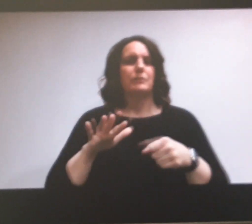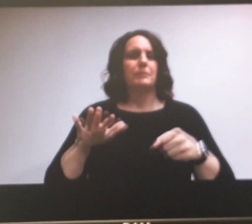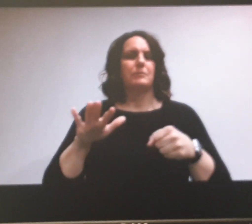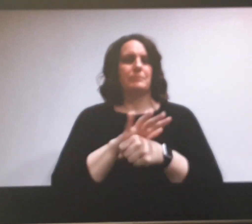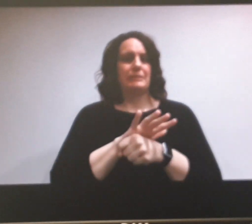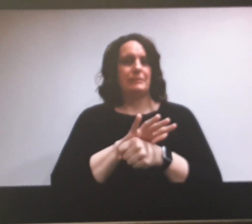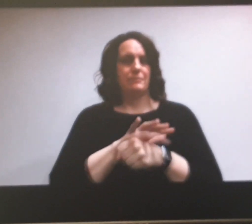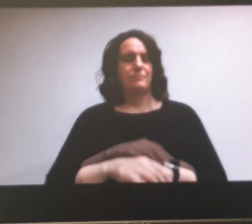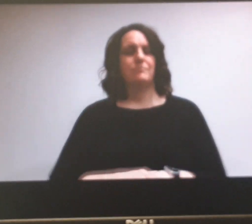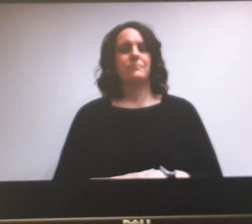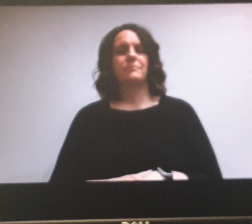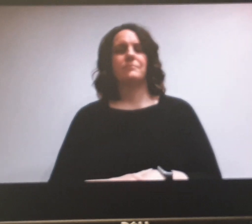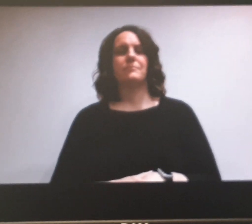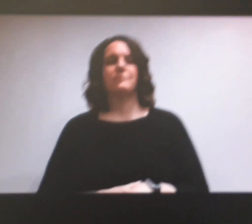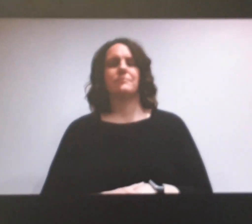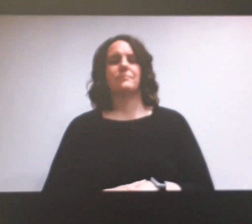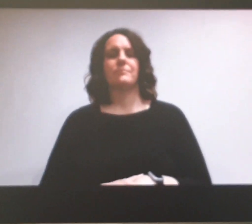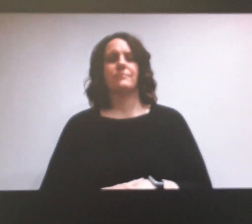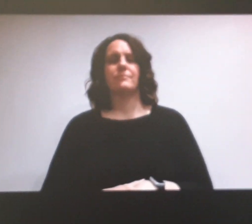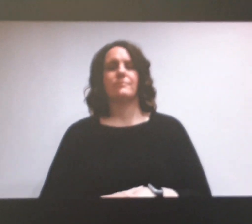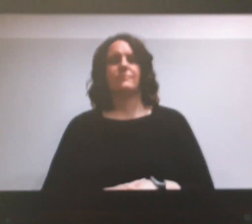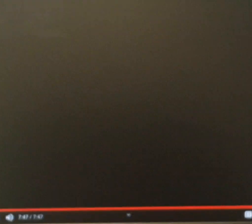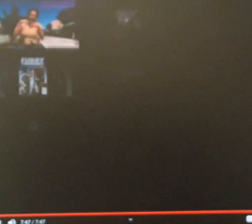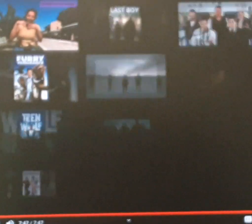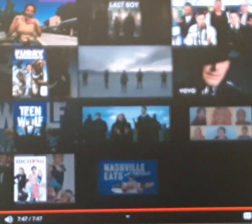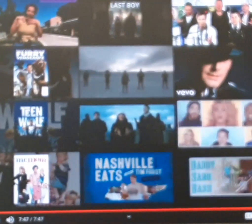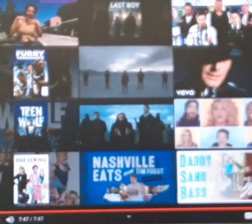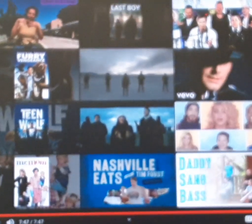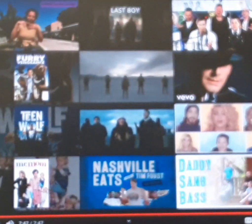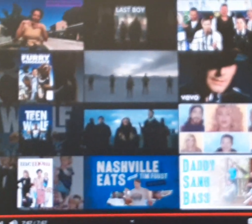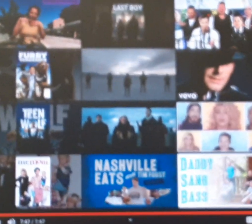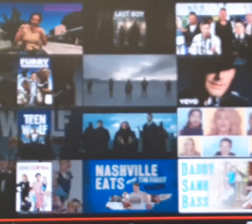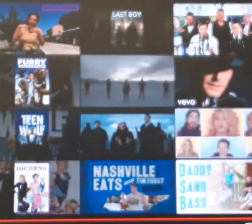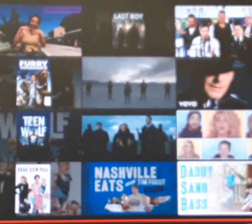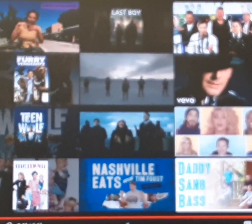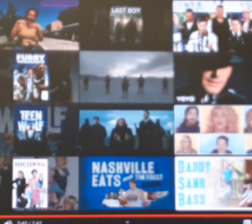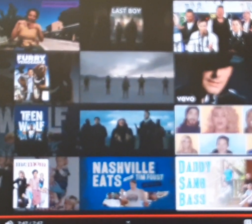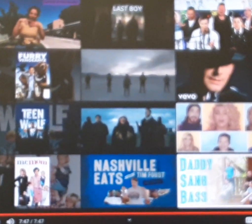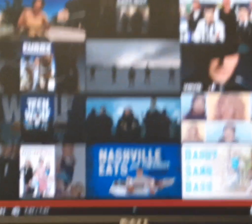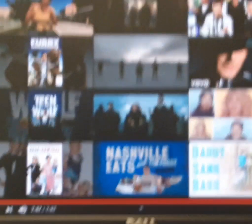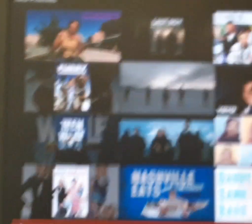provided in your summary and it is fully and completed. Thank you very much.